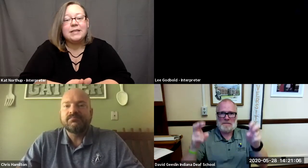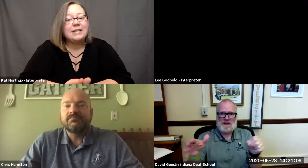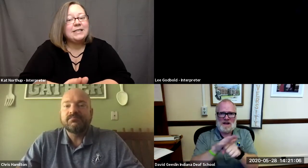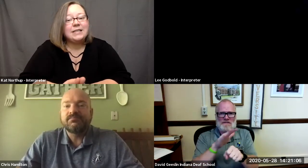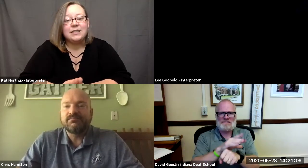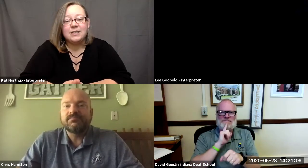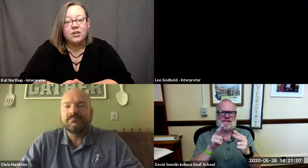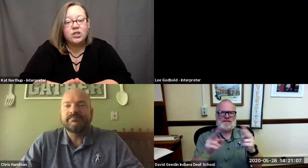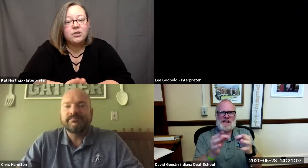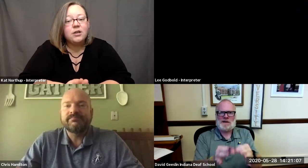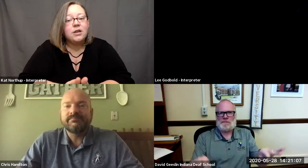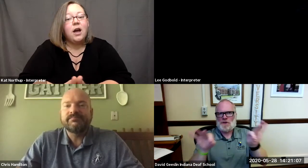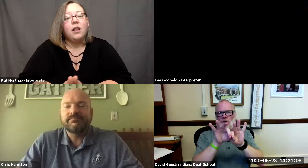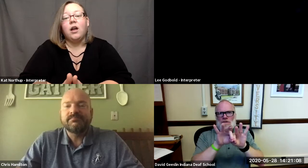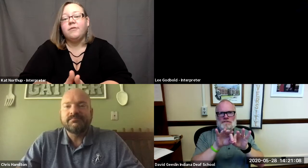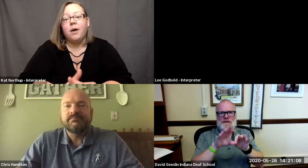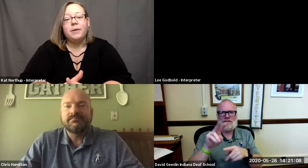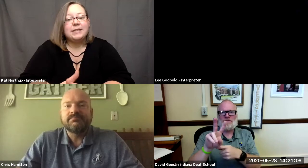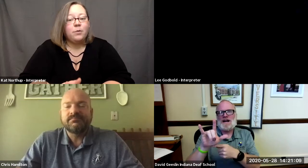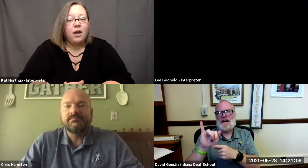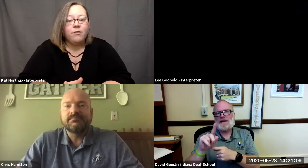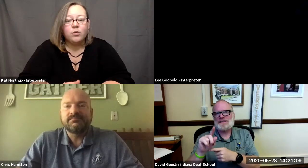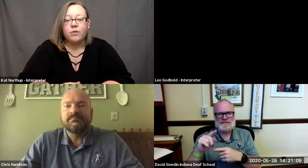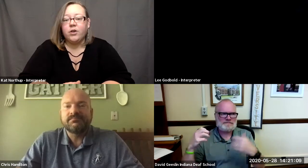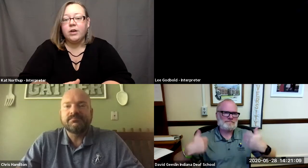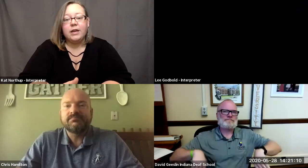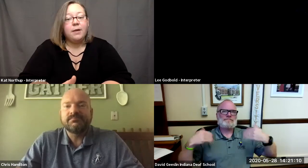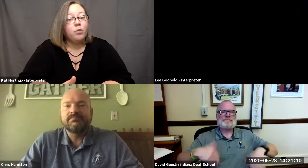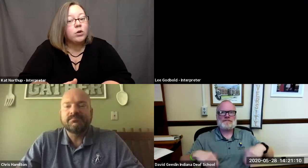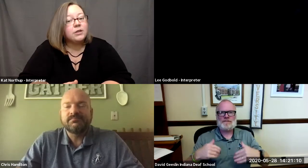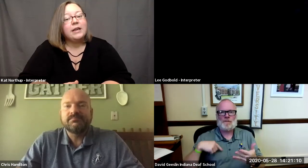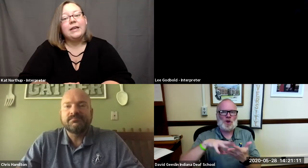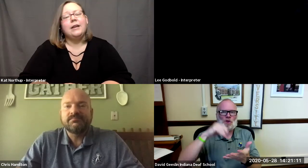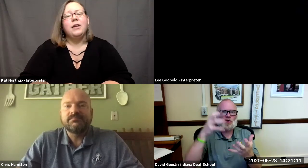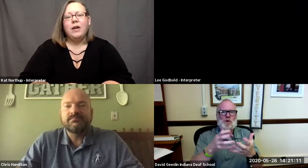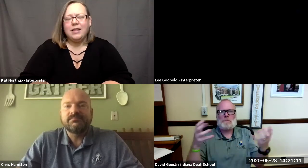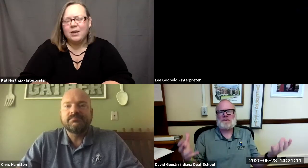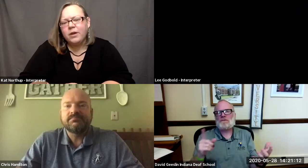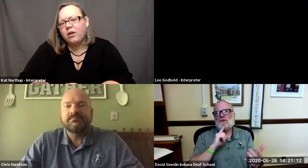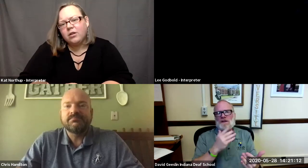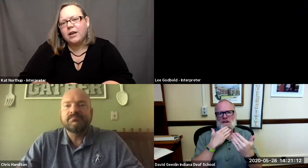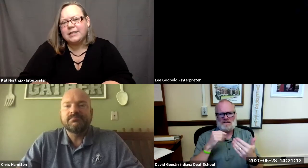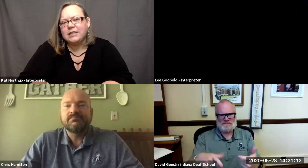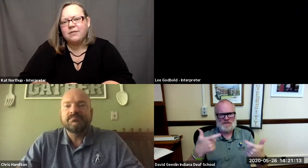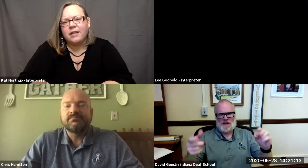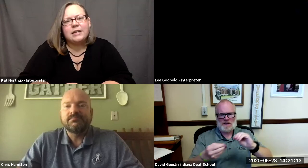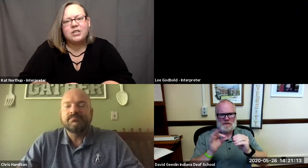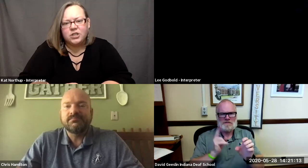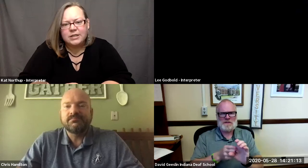this discussion. A lot of topics that we covered were very important, and I think we all got a sense of validation